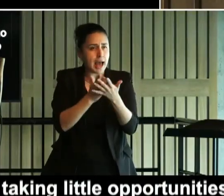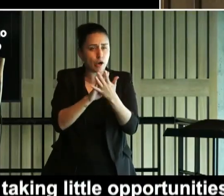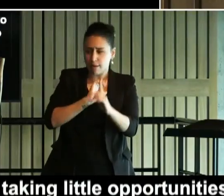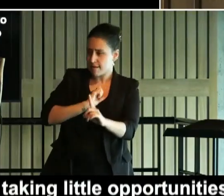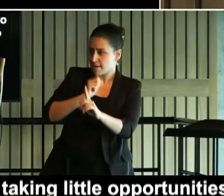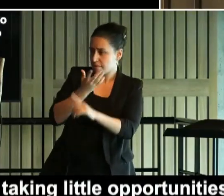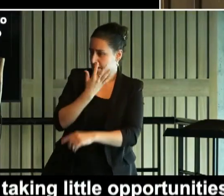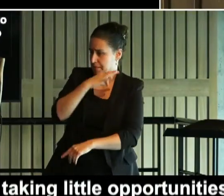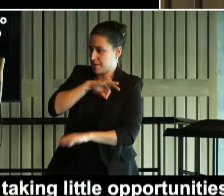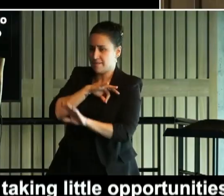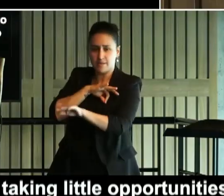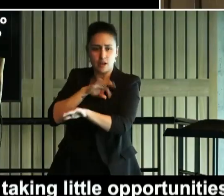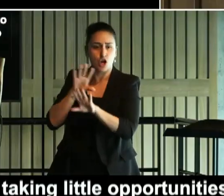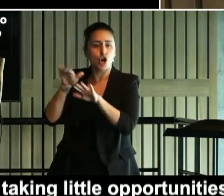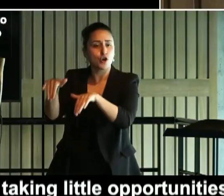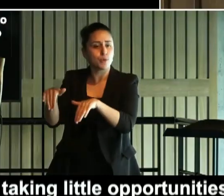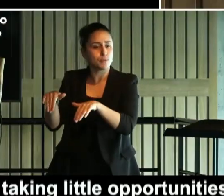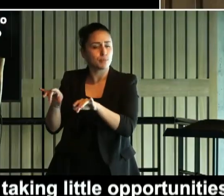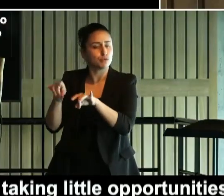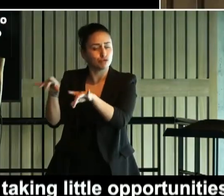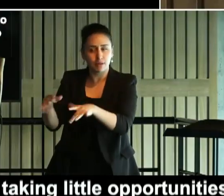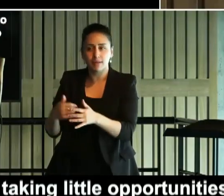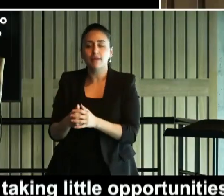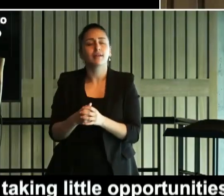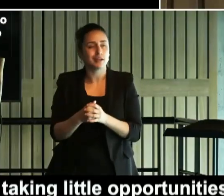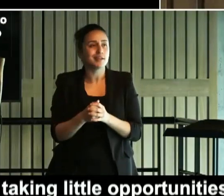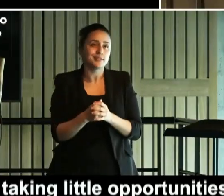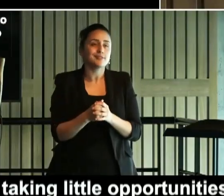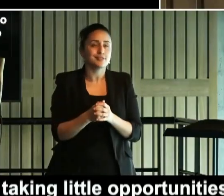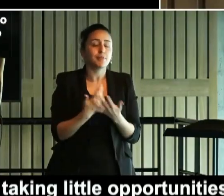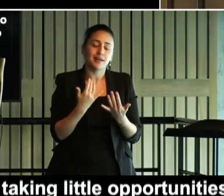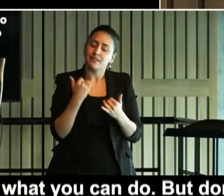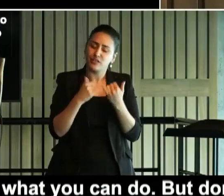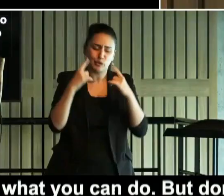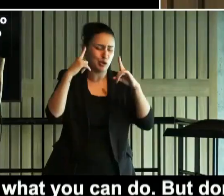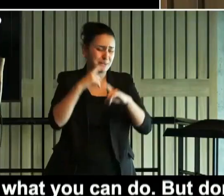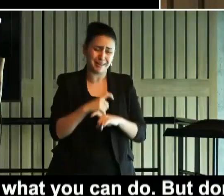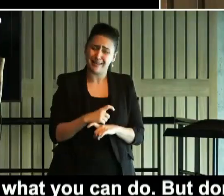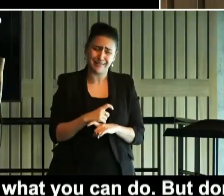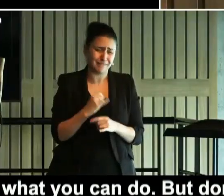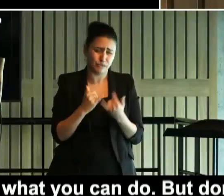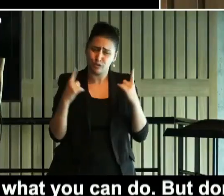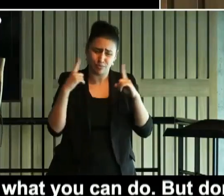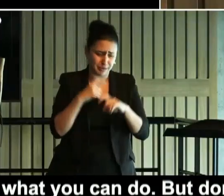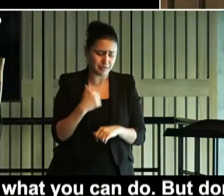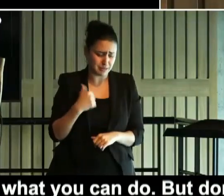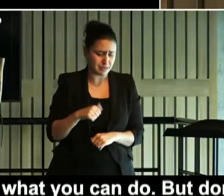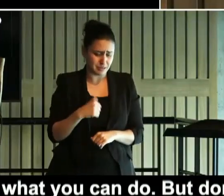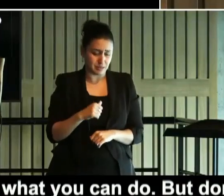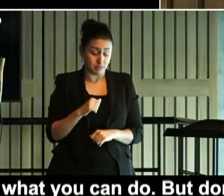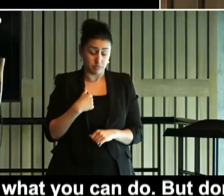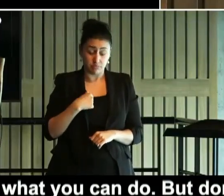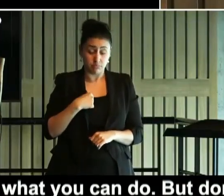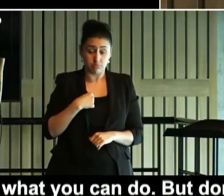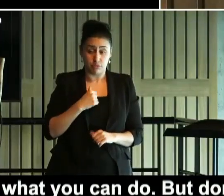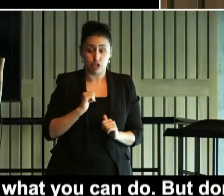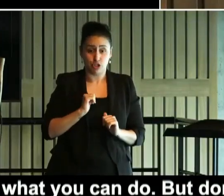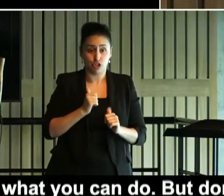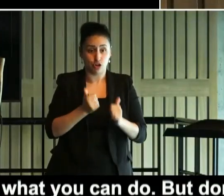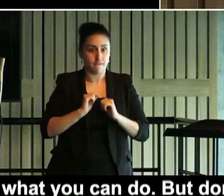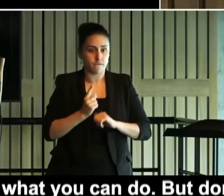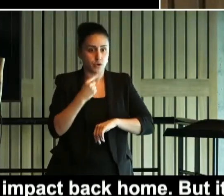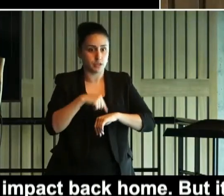take from this to make a difference back home, sort of stuff. So, but it's very complex. And again, I was blown away the first time I was approached